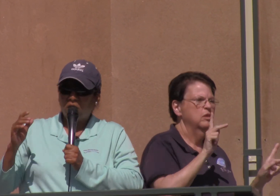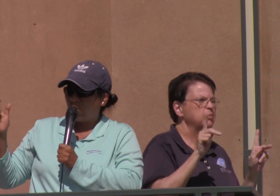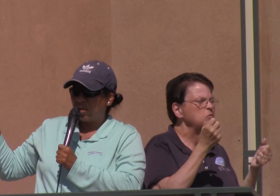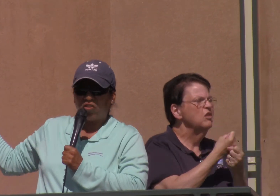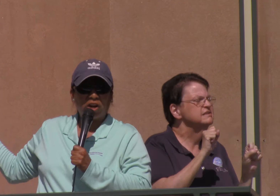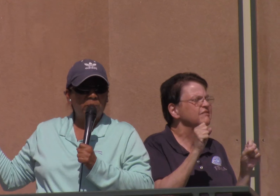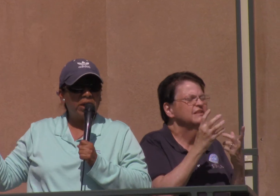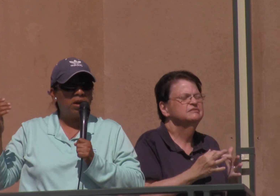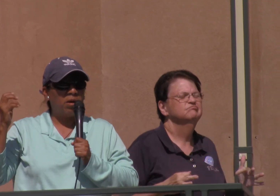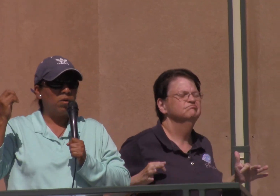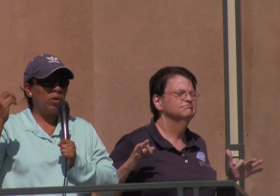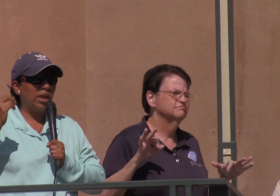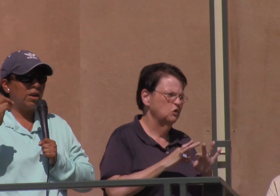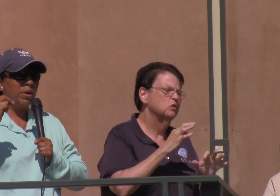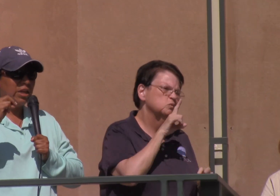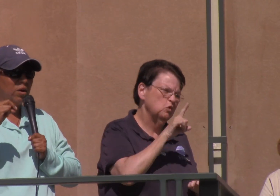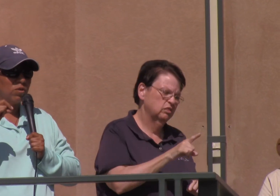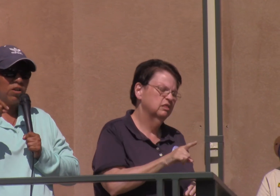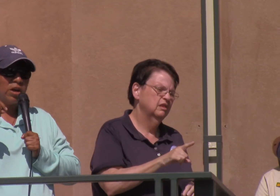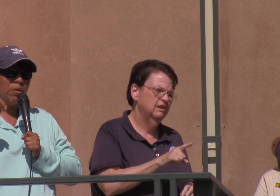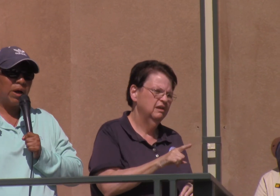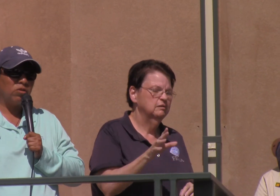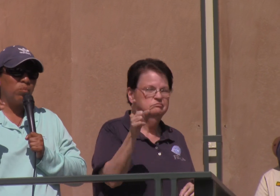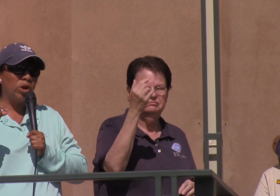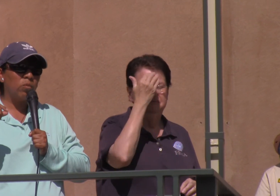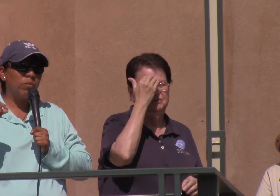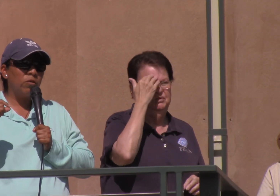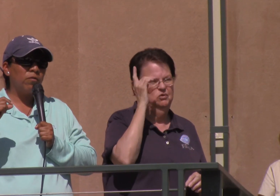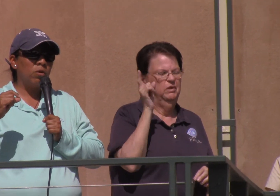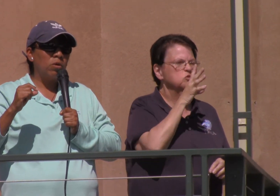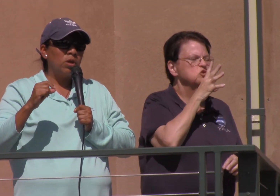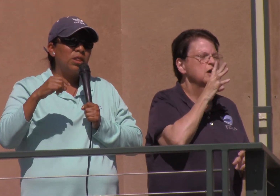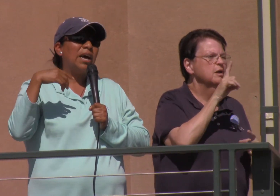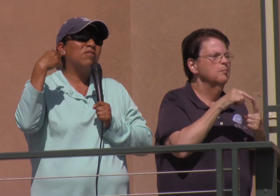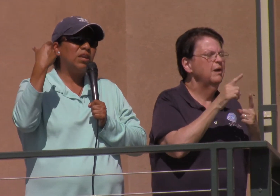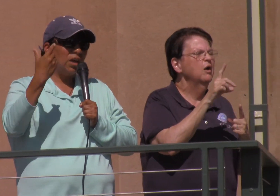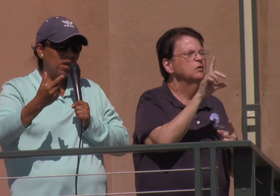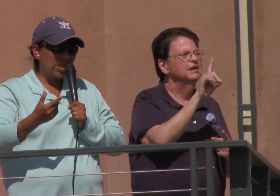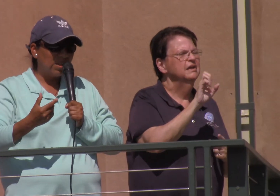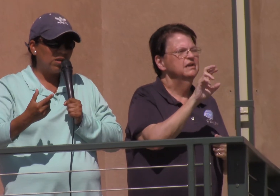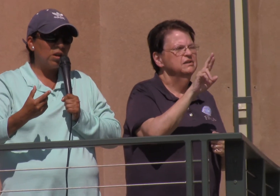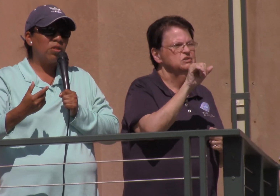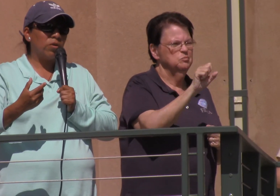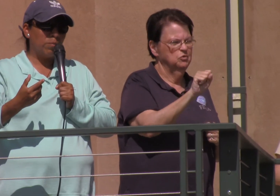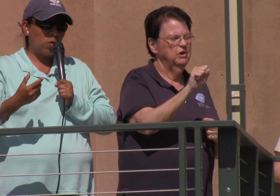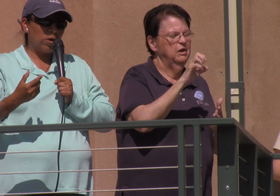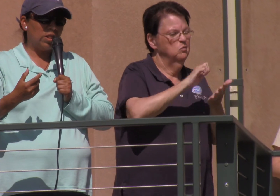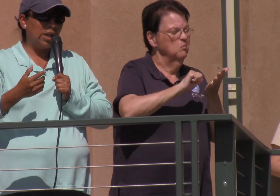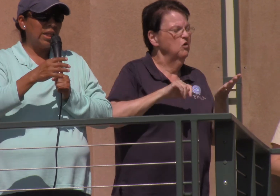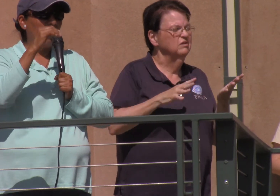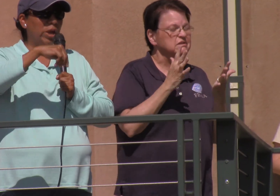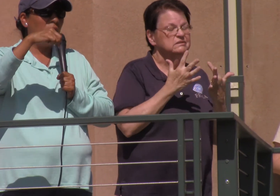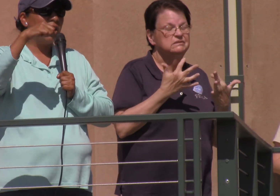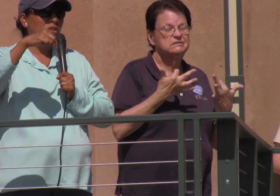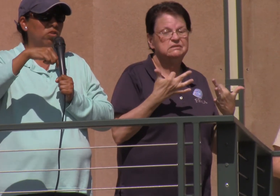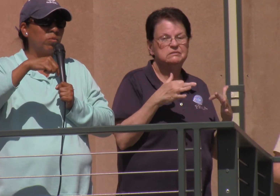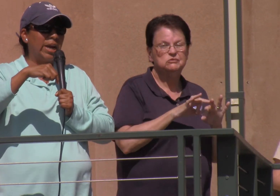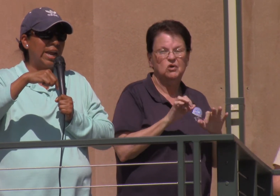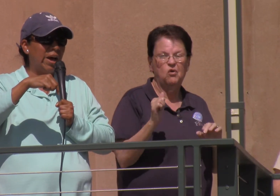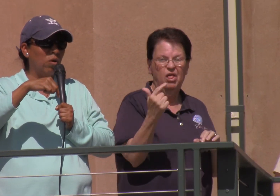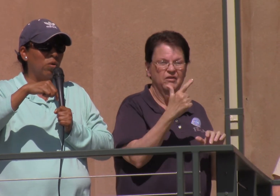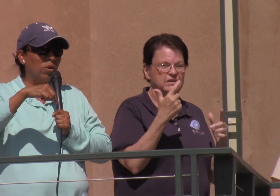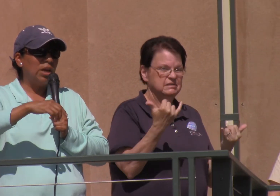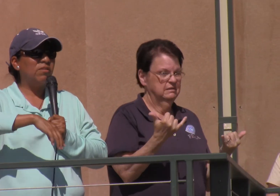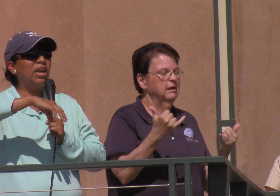And I know this gentleman with NMED was talking about debris removal. That's another important thing that we all can do